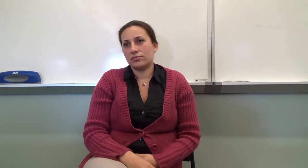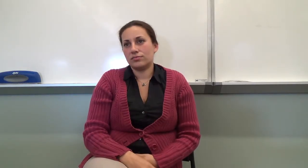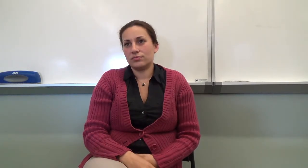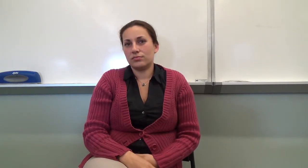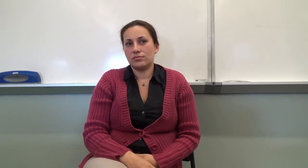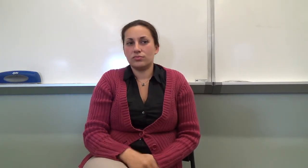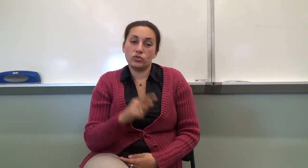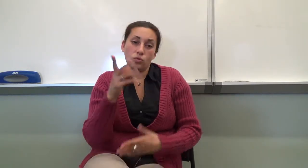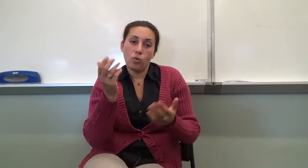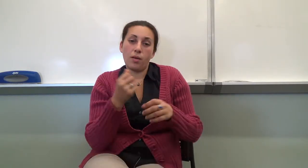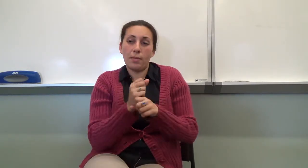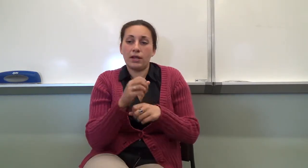and make it a little bit easier.